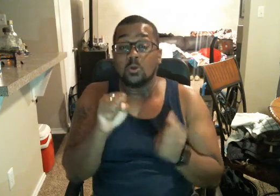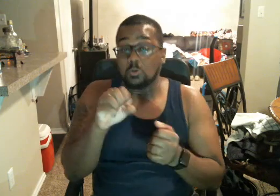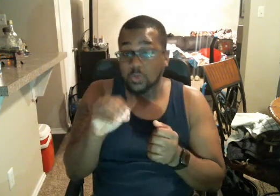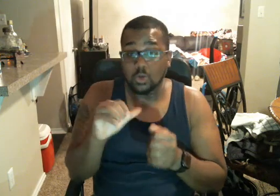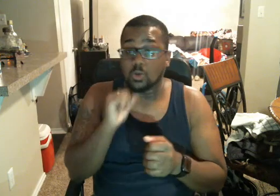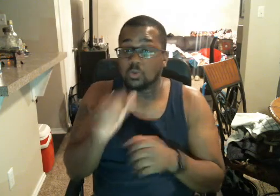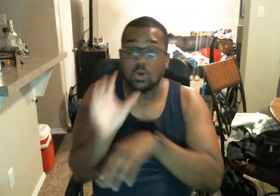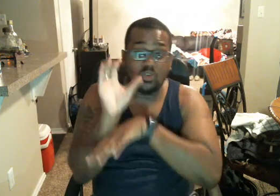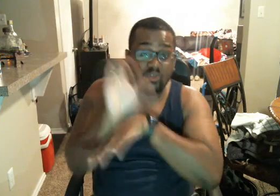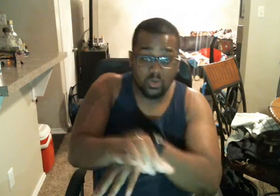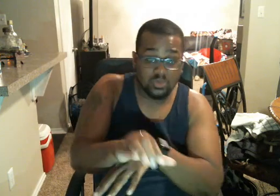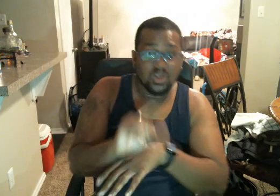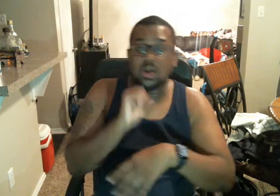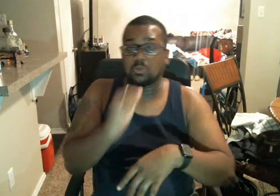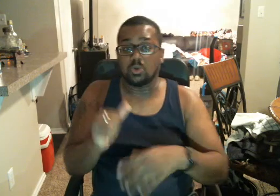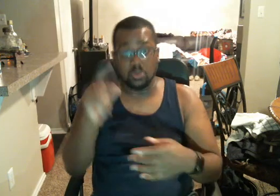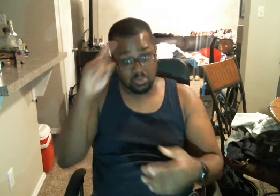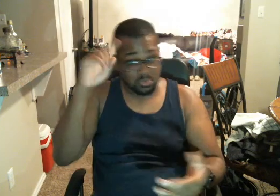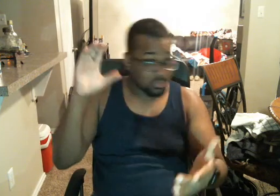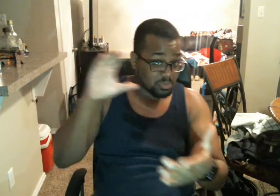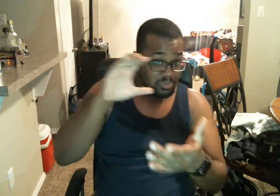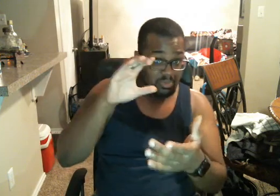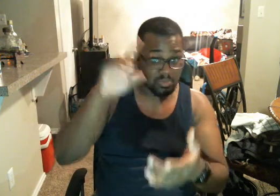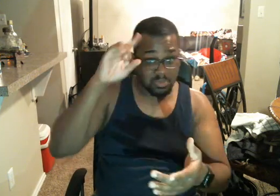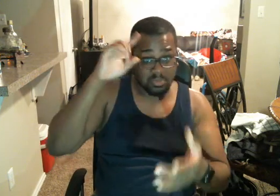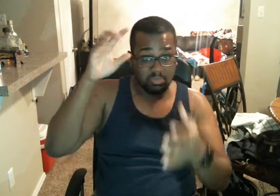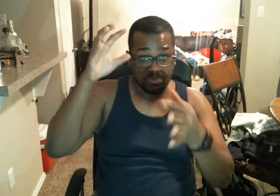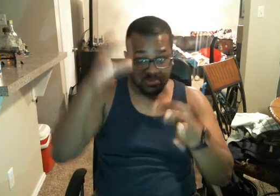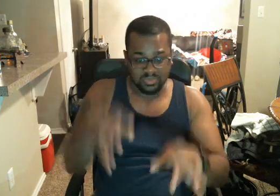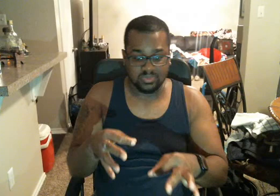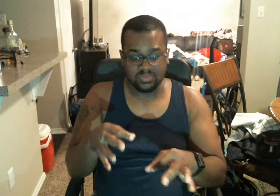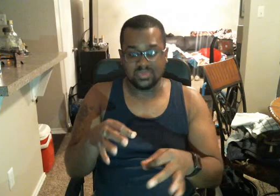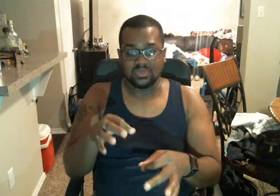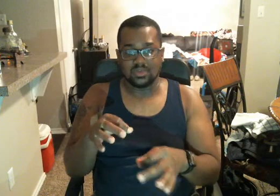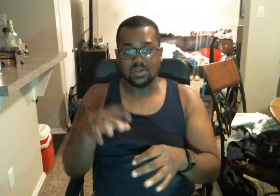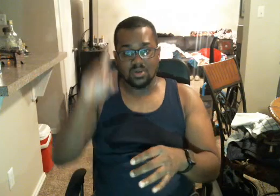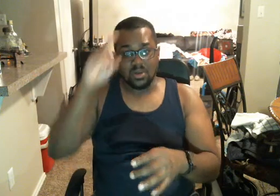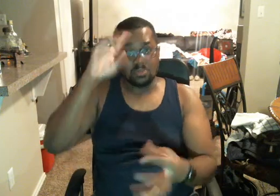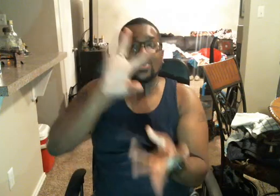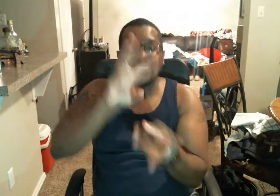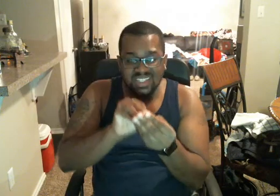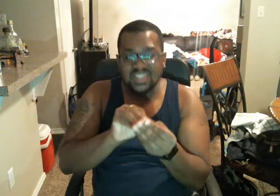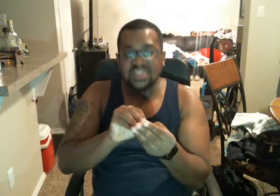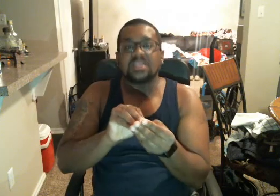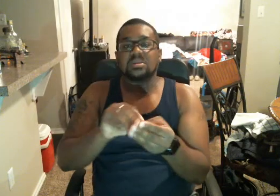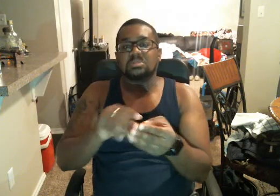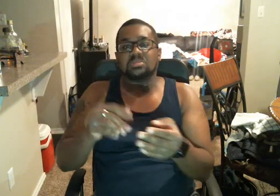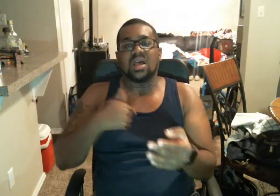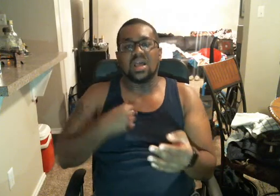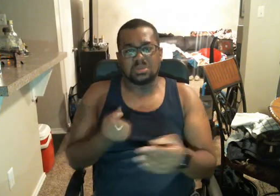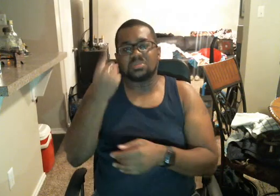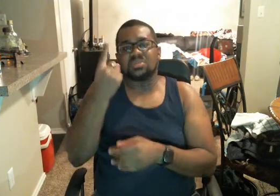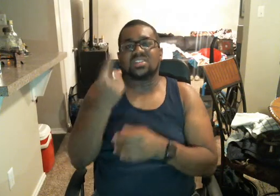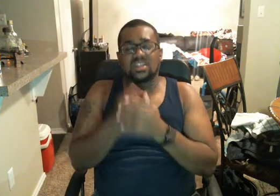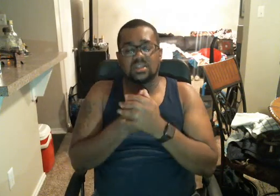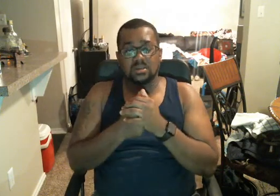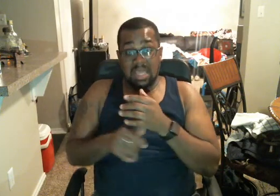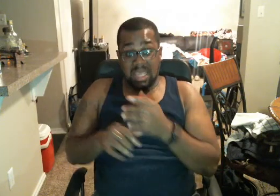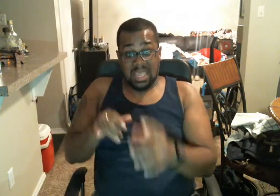to understand, and I won't make suggestions based on my own reality. That, for me, when people say, as a caregiver, what can I give to someone